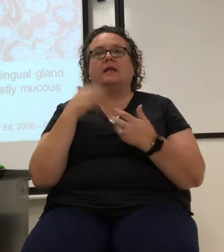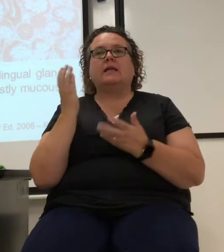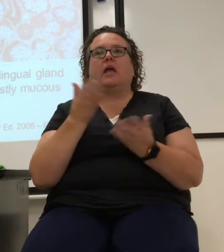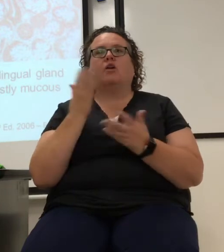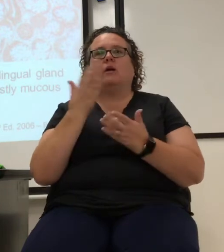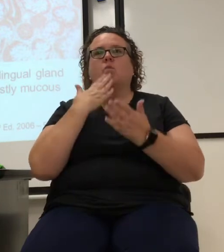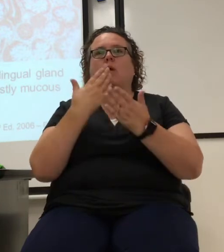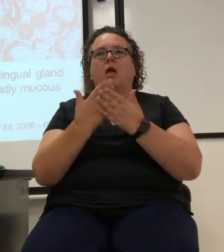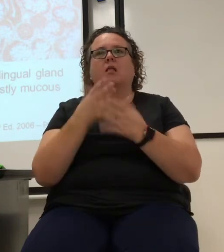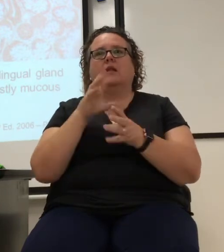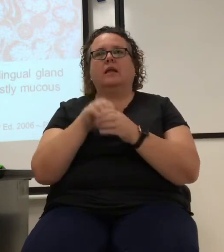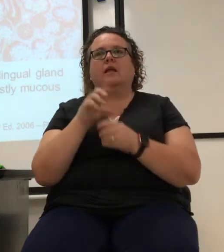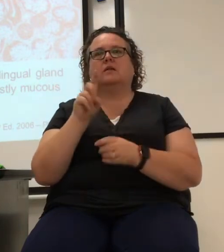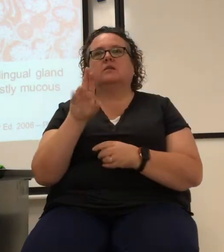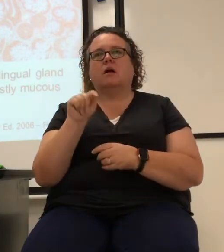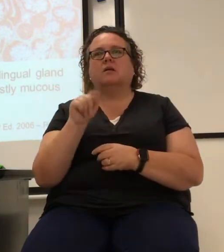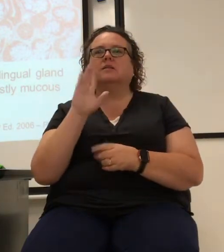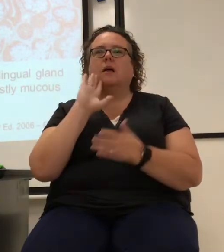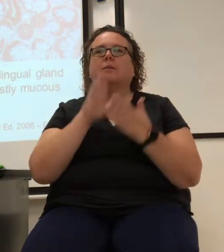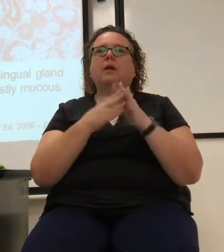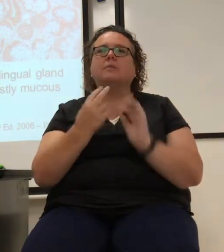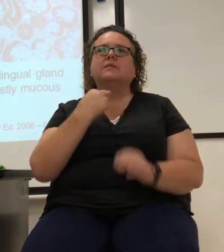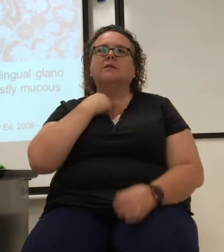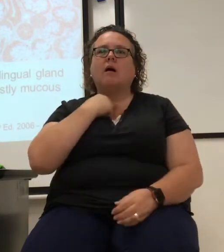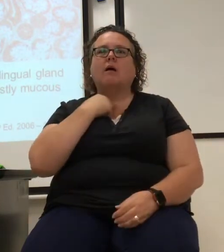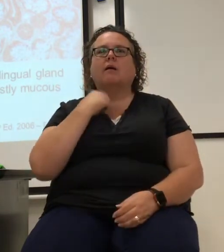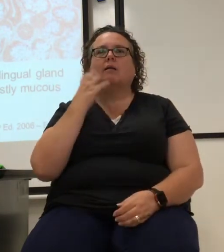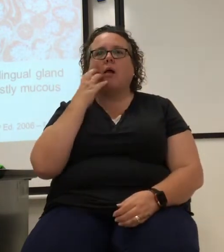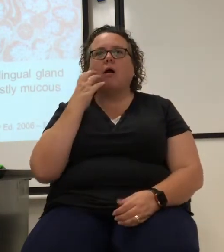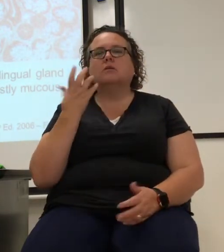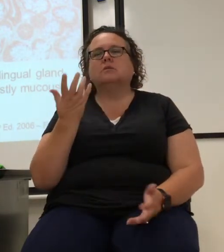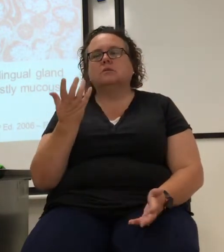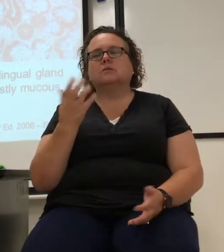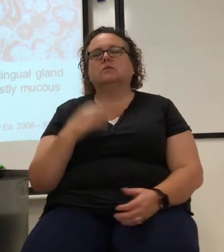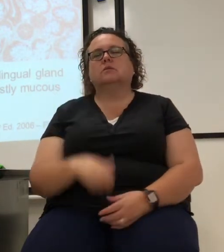in a duct. If you're mucousy, you get kind of stuck and clogged. So